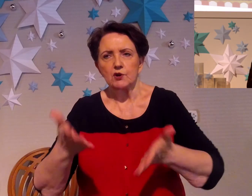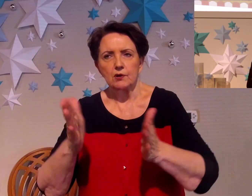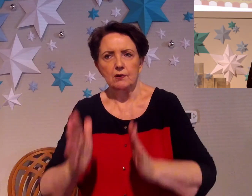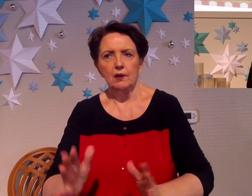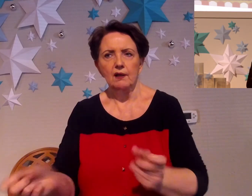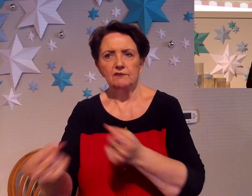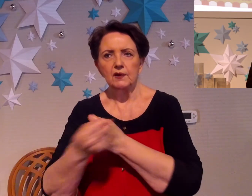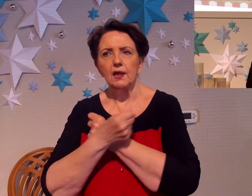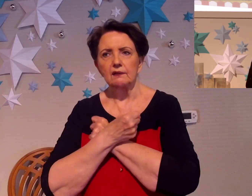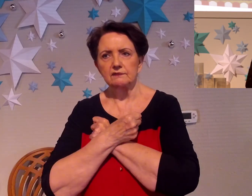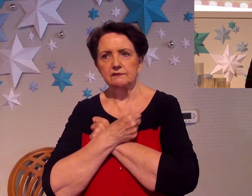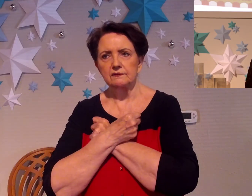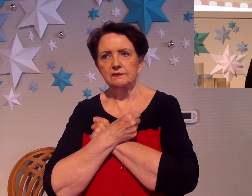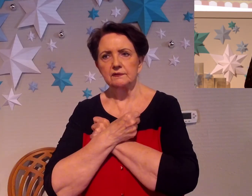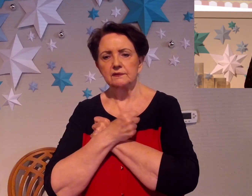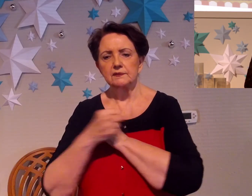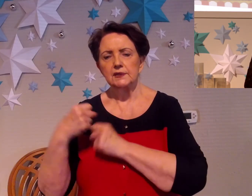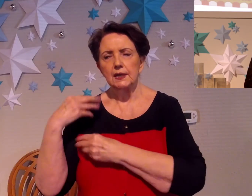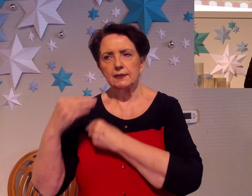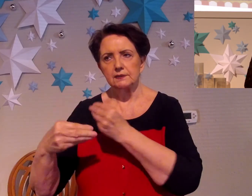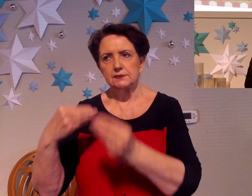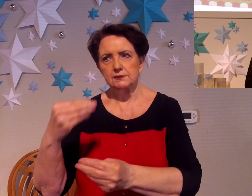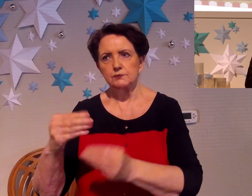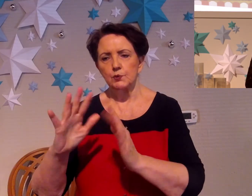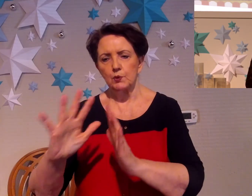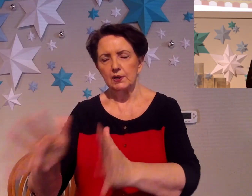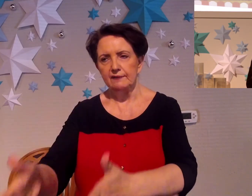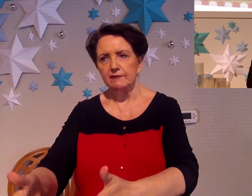love that we are leaving.